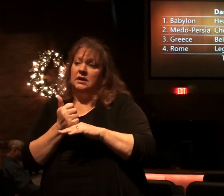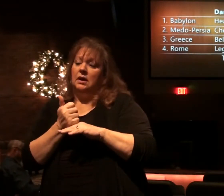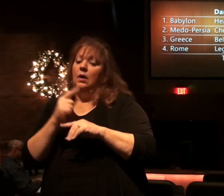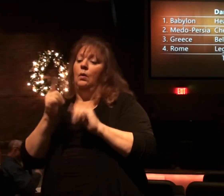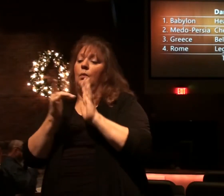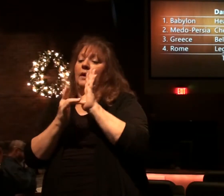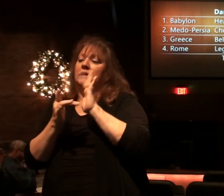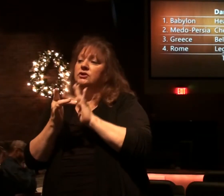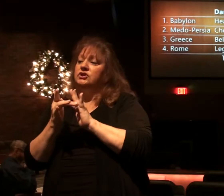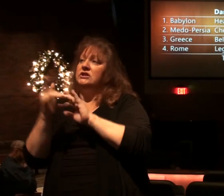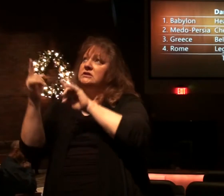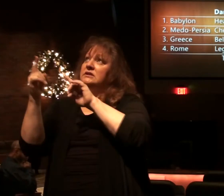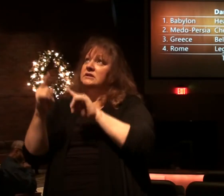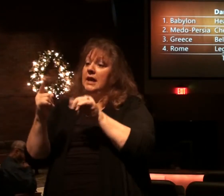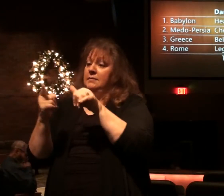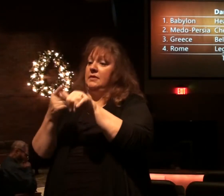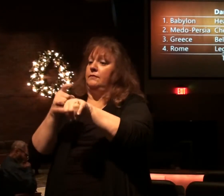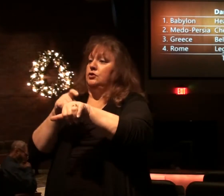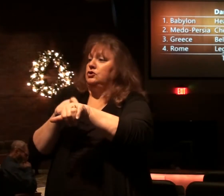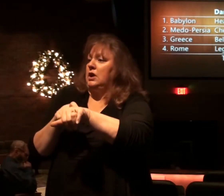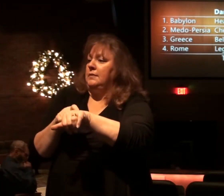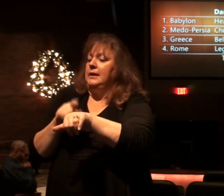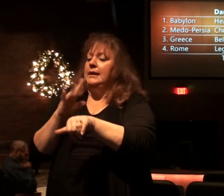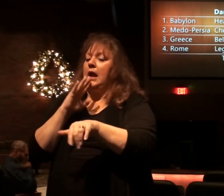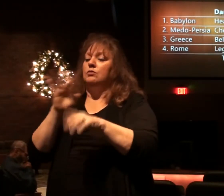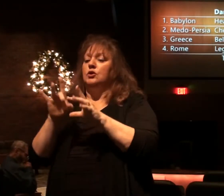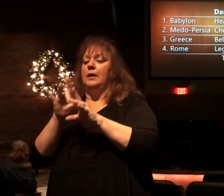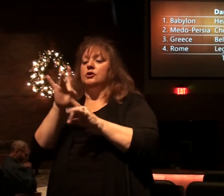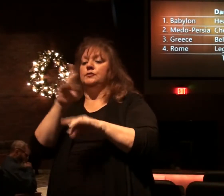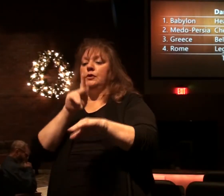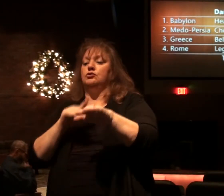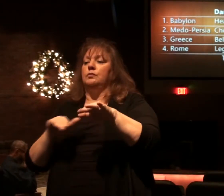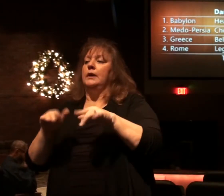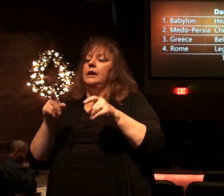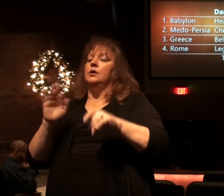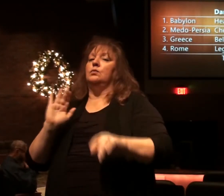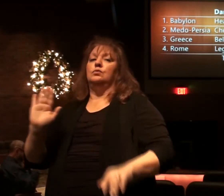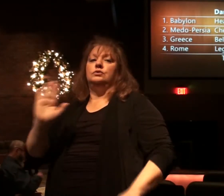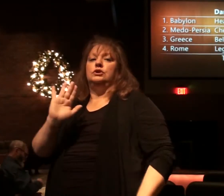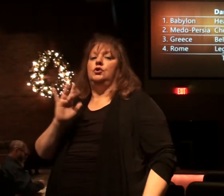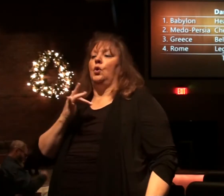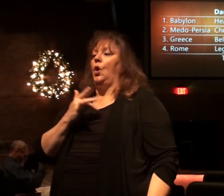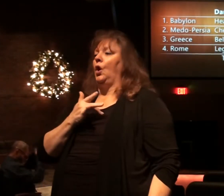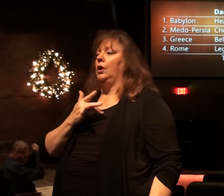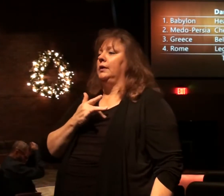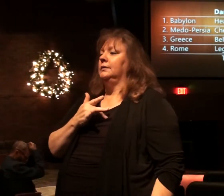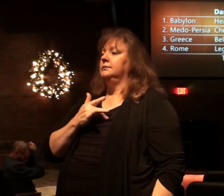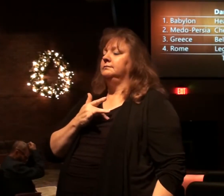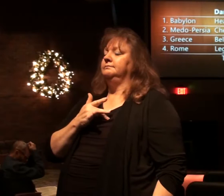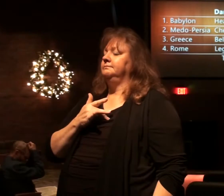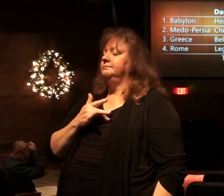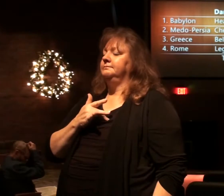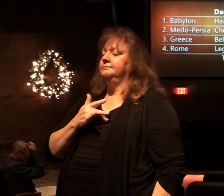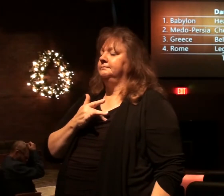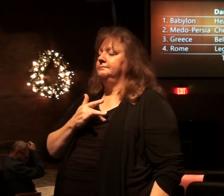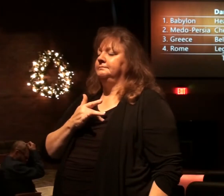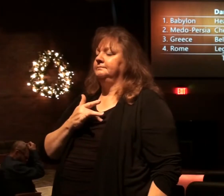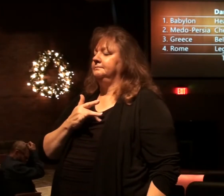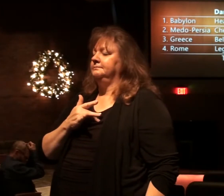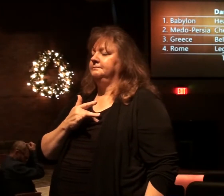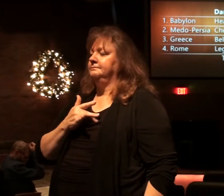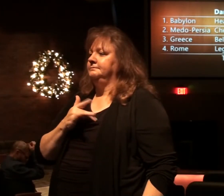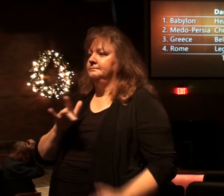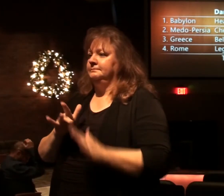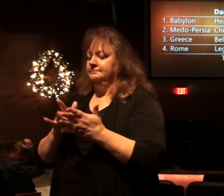when Christ came in his first coming. It's a spiritual kingdom, and he rules in the hearts of men. That's not what the